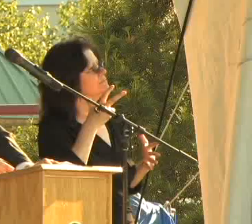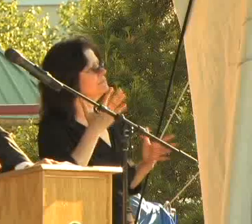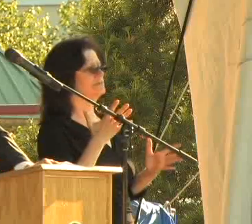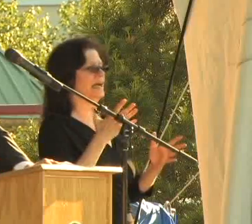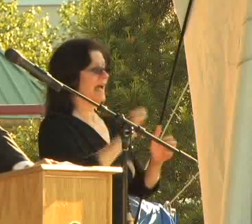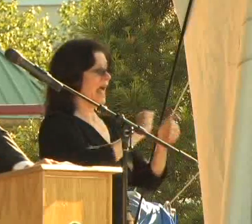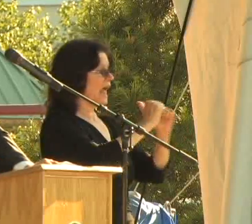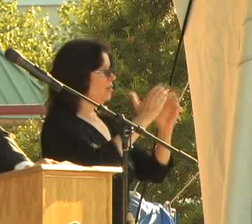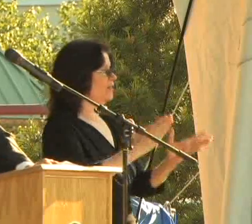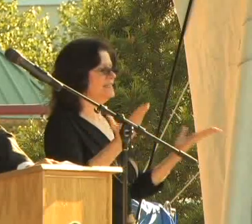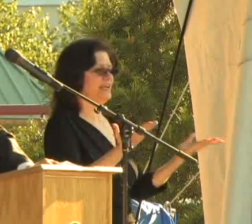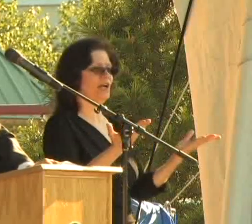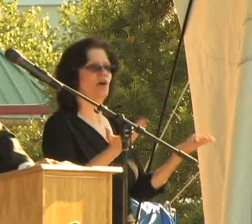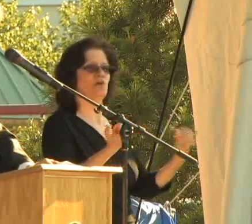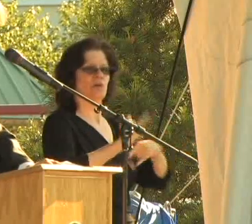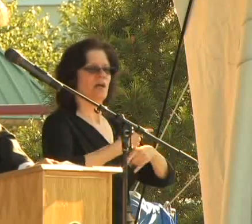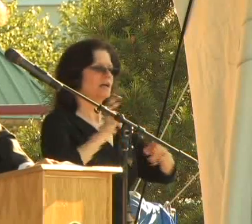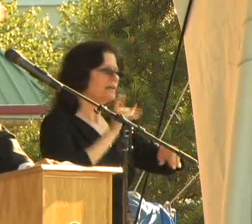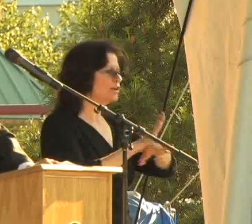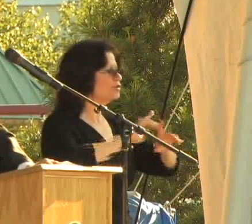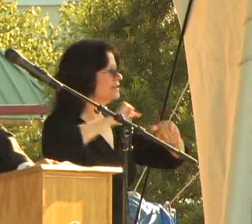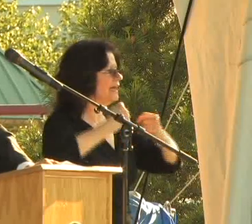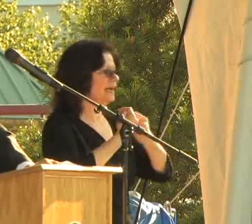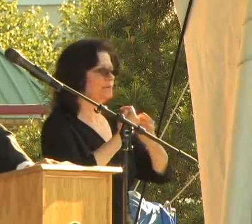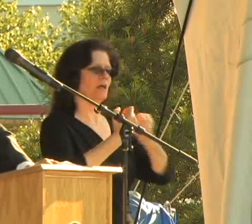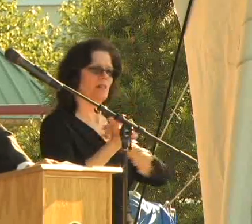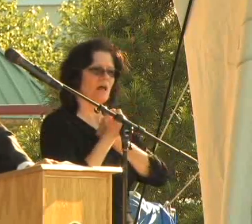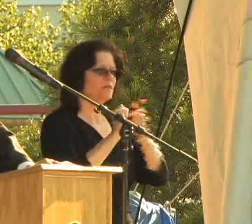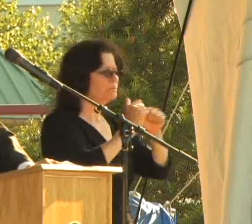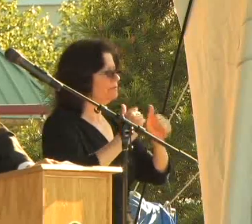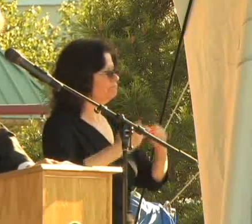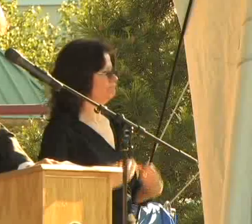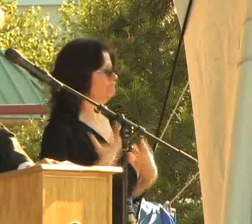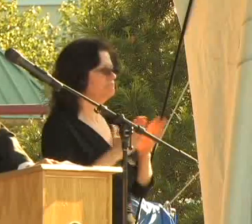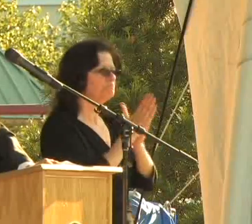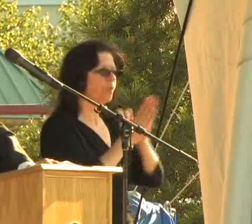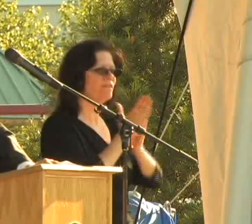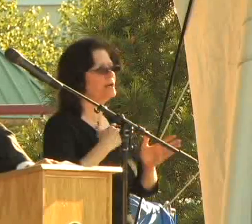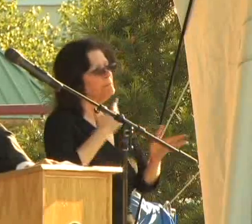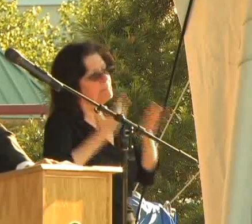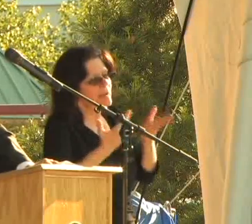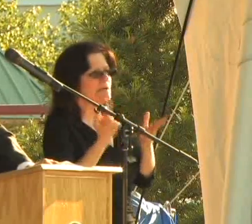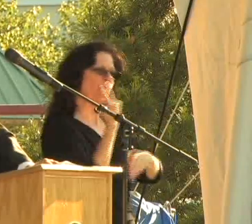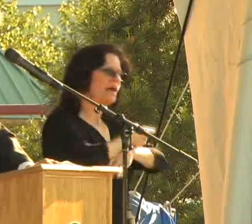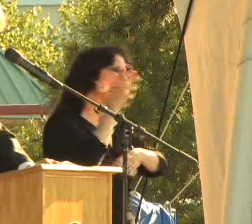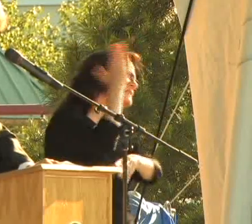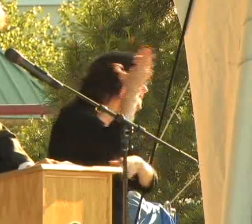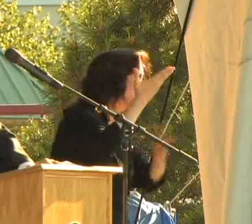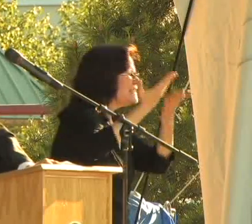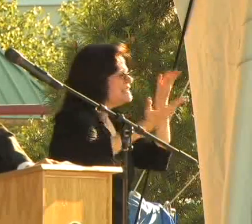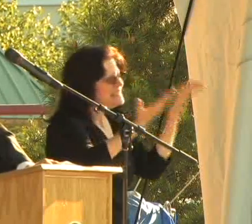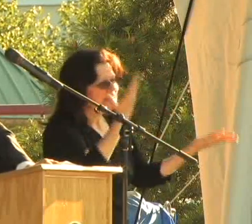athletes here whose dedication to teams and their love of their sport have motivated me to maybe, someday,